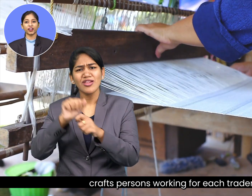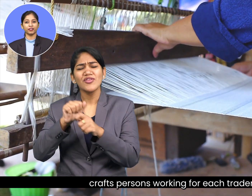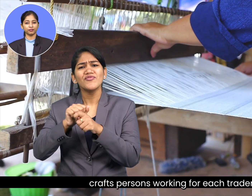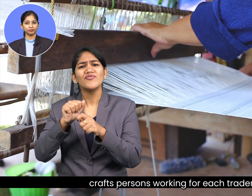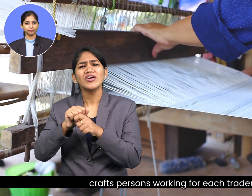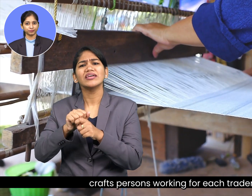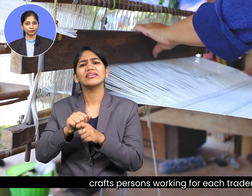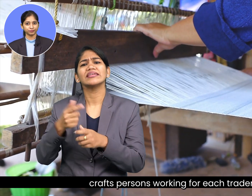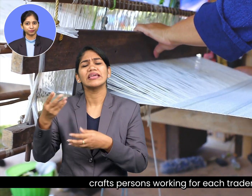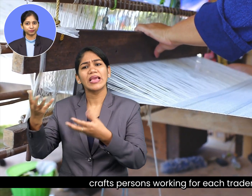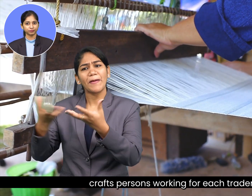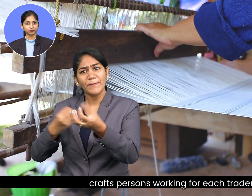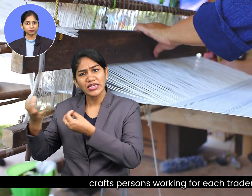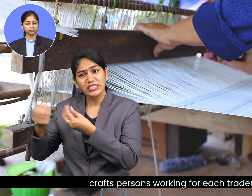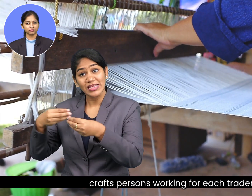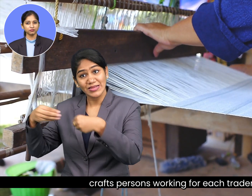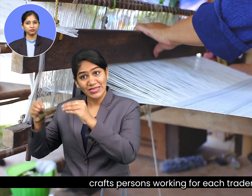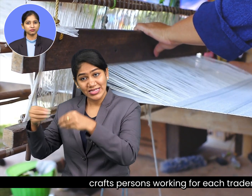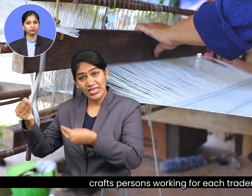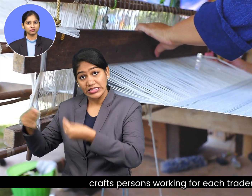each trader.